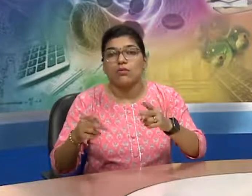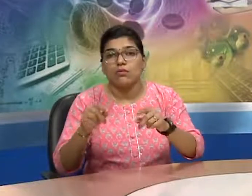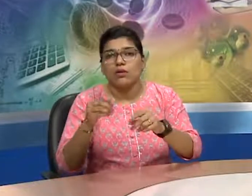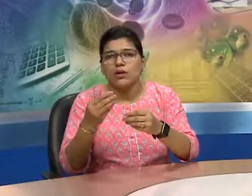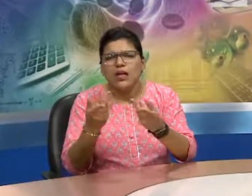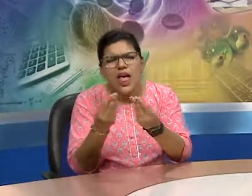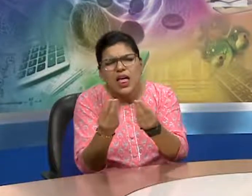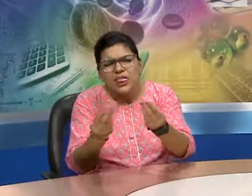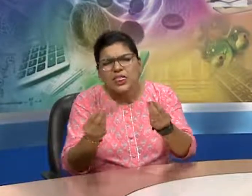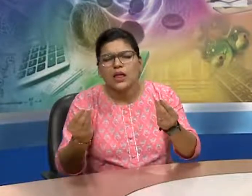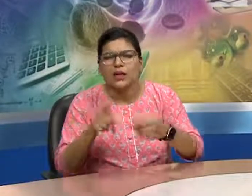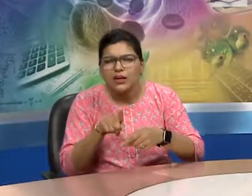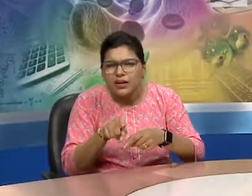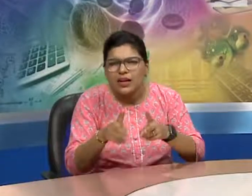You can see the tree,